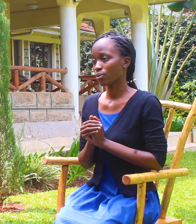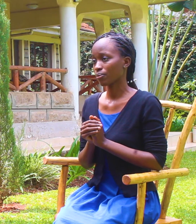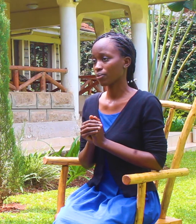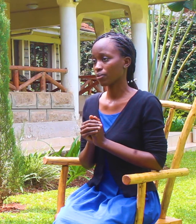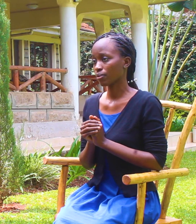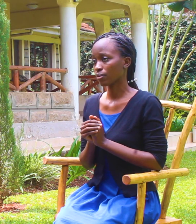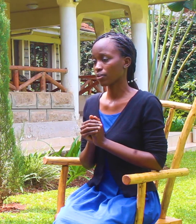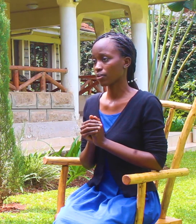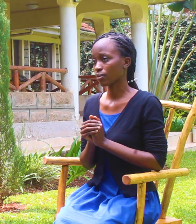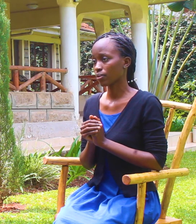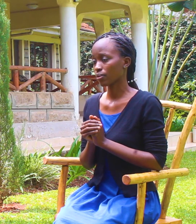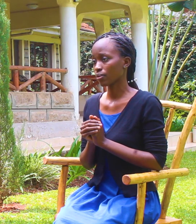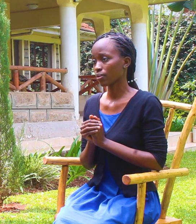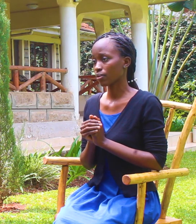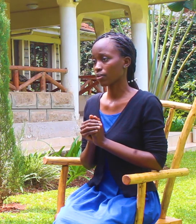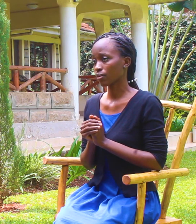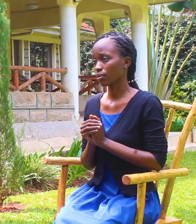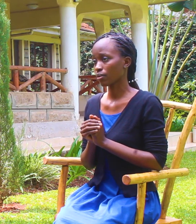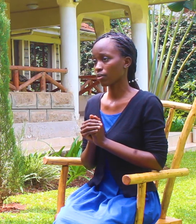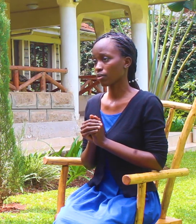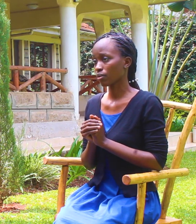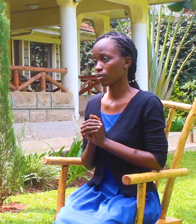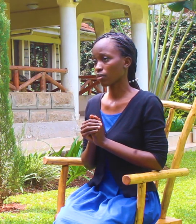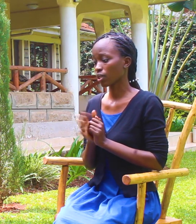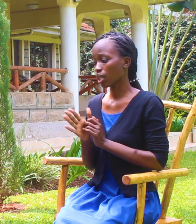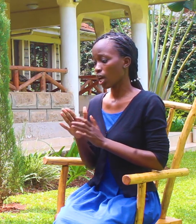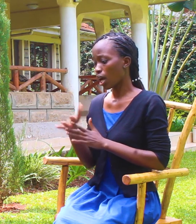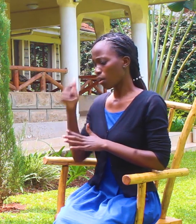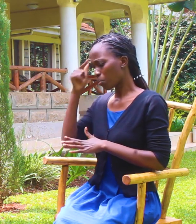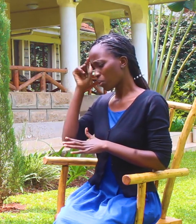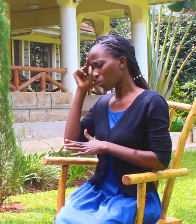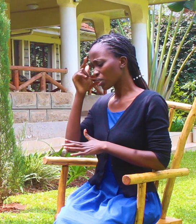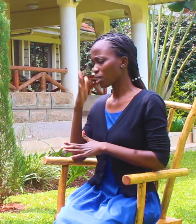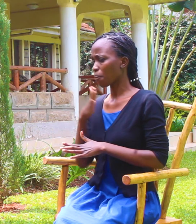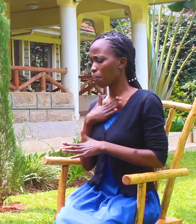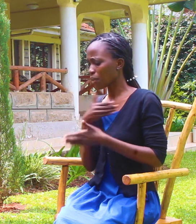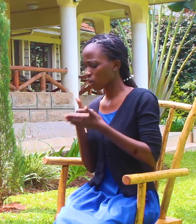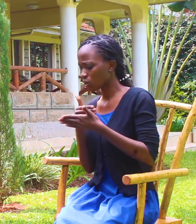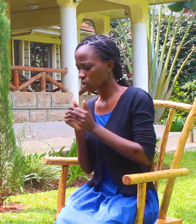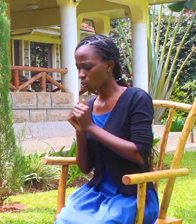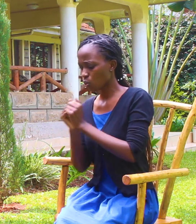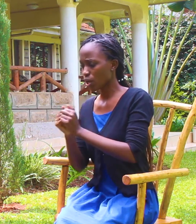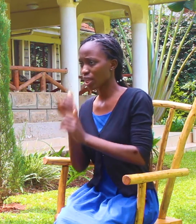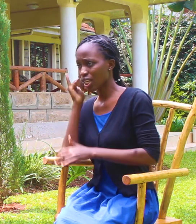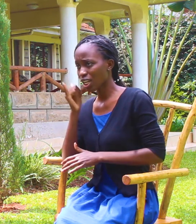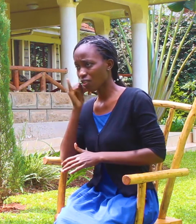having been and being a close father, I realized that whenever